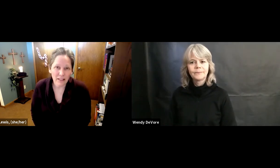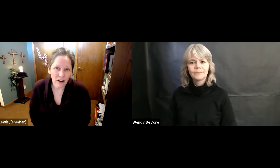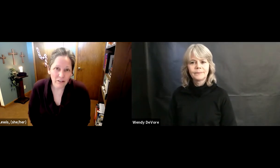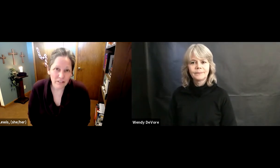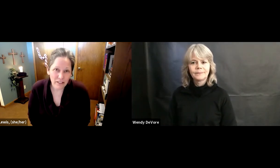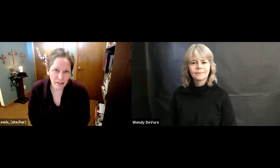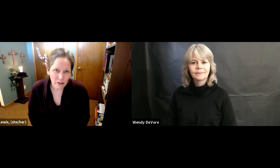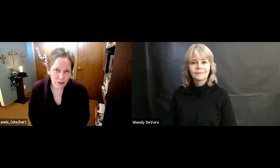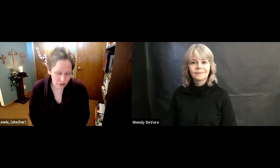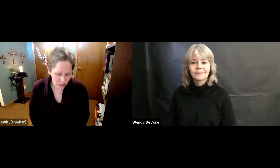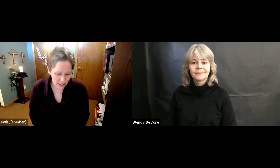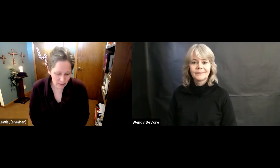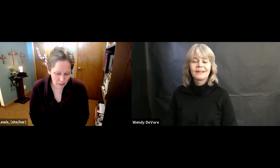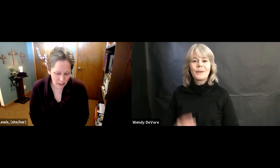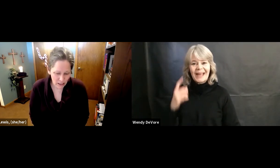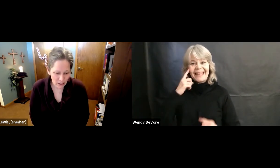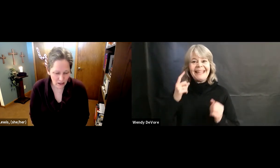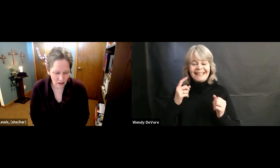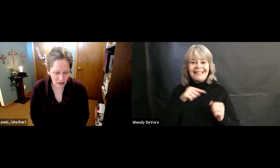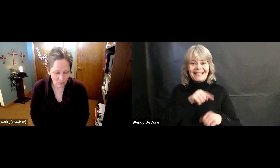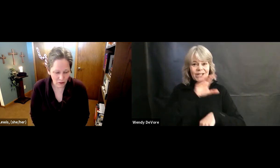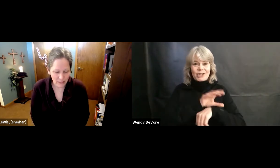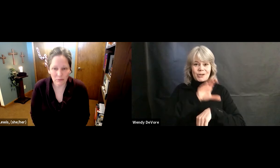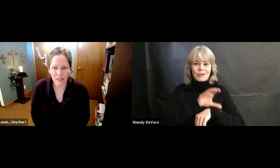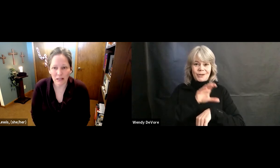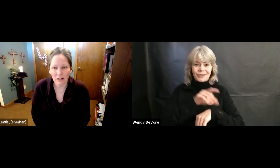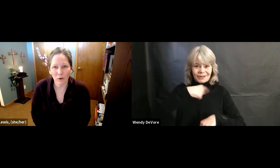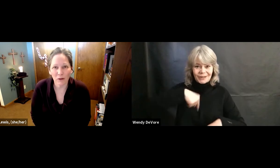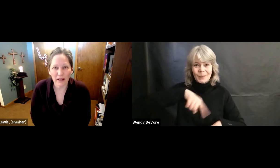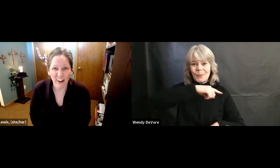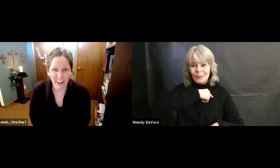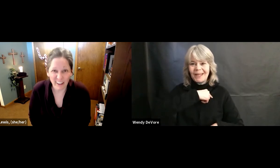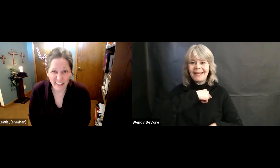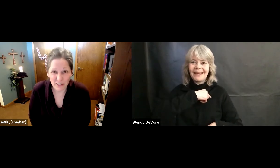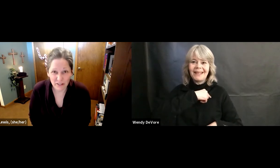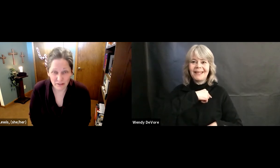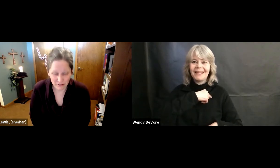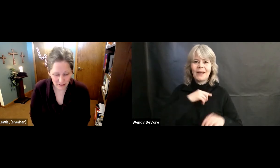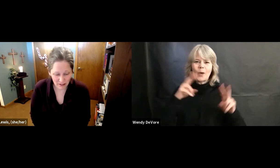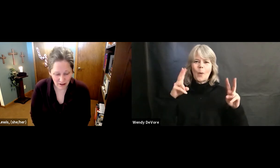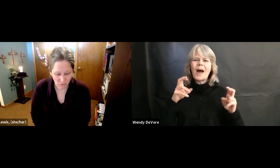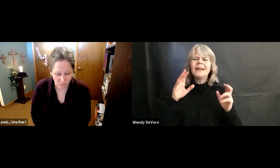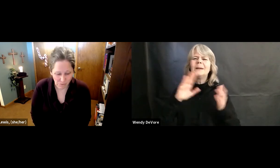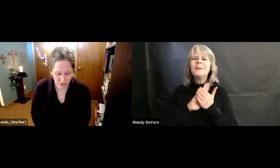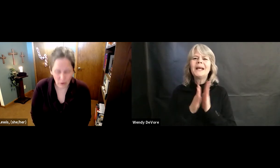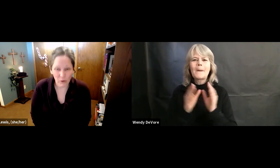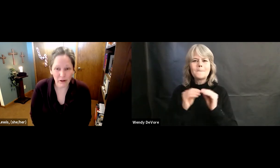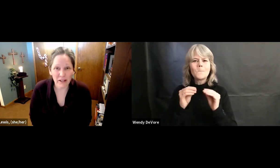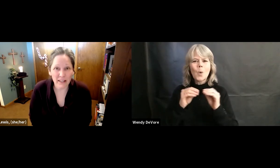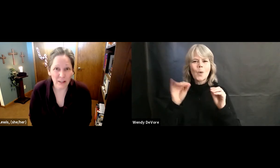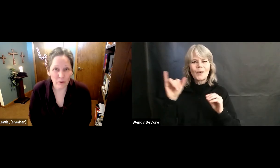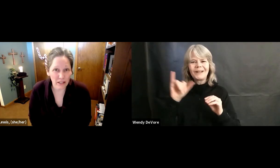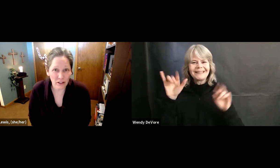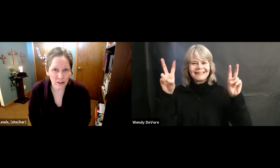I think often in our churches, we want to be more like college, where